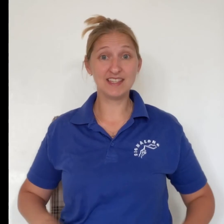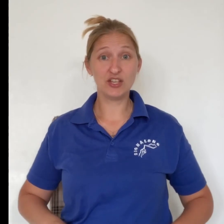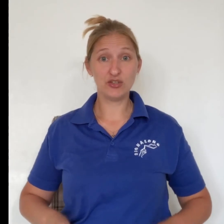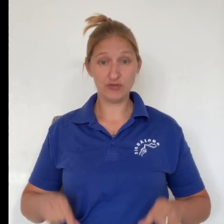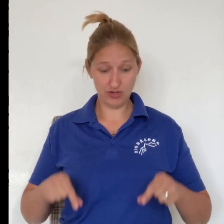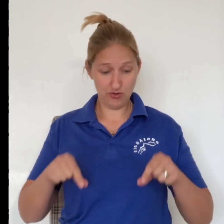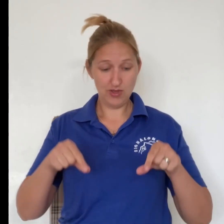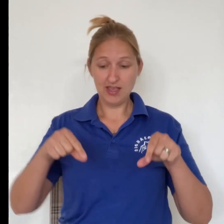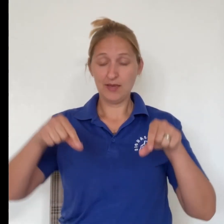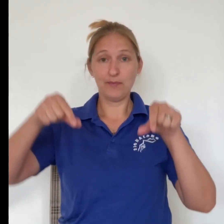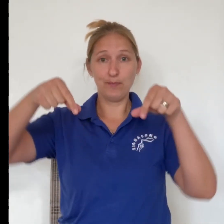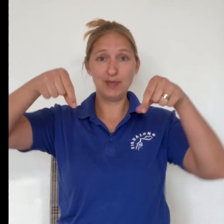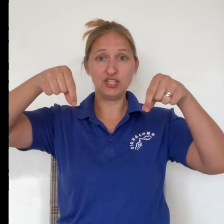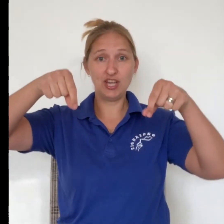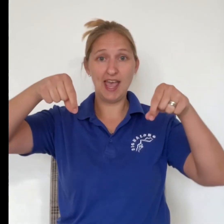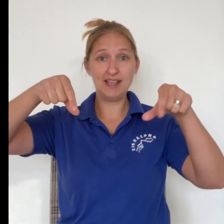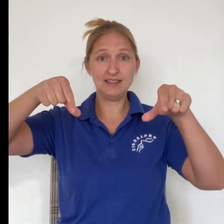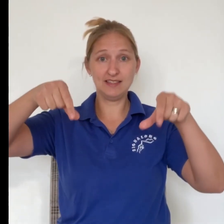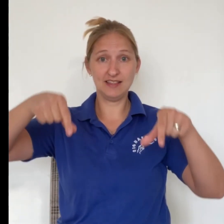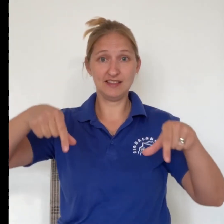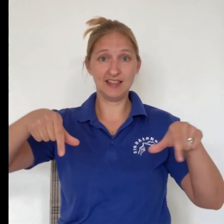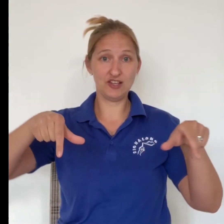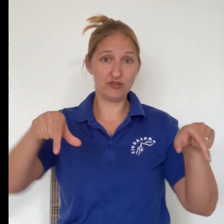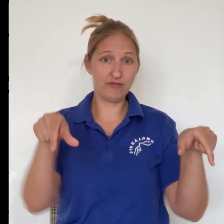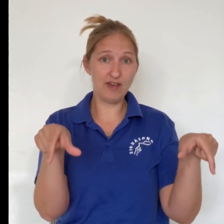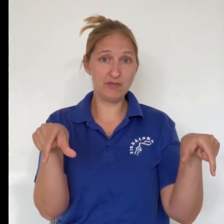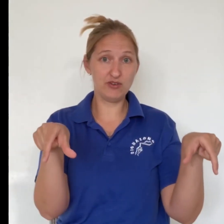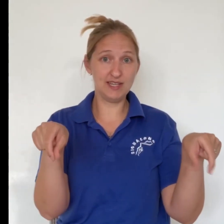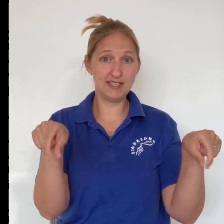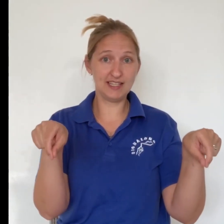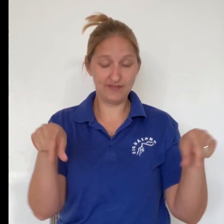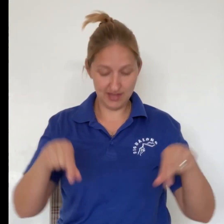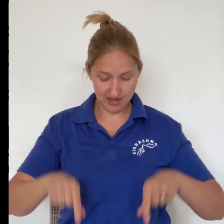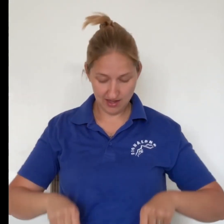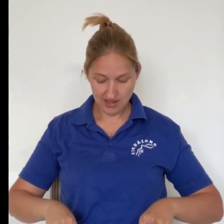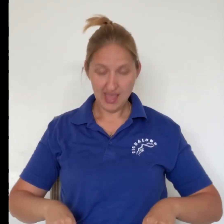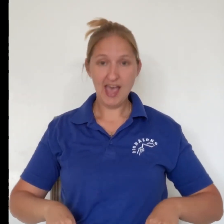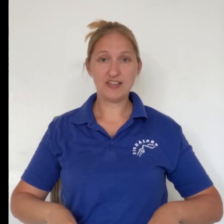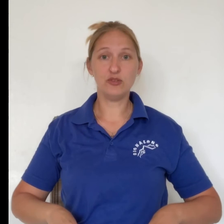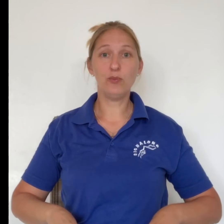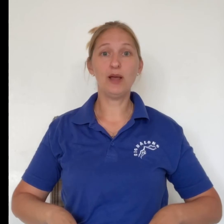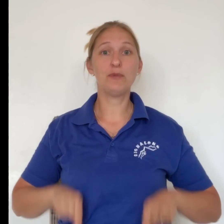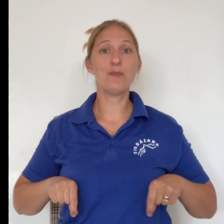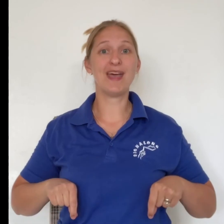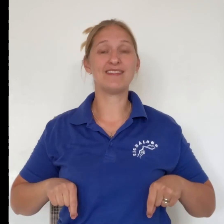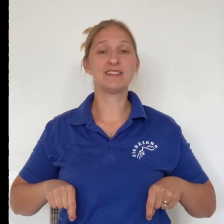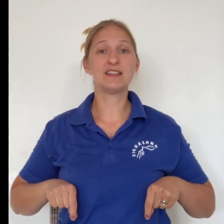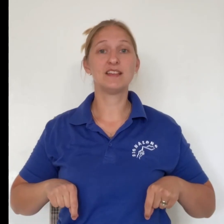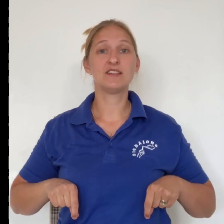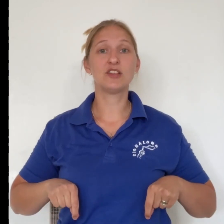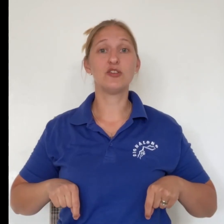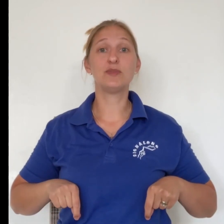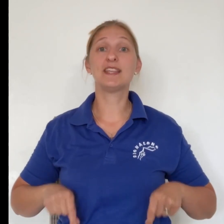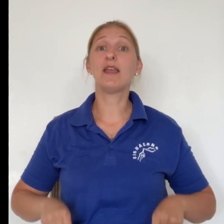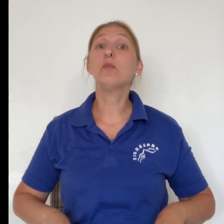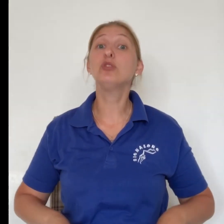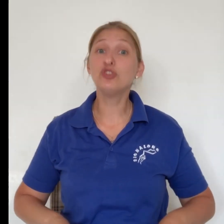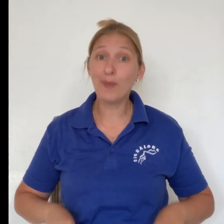you do pinched hands, so that's your thumb and your index finger, and you pull up your pants. So you would say, put your pants